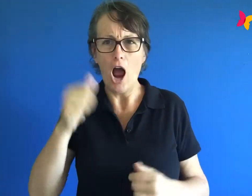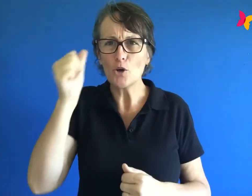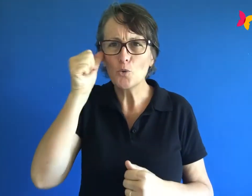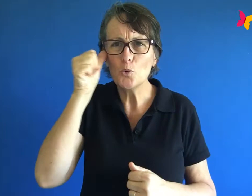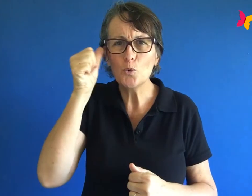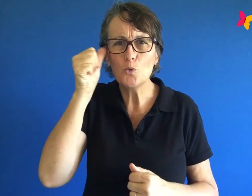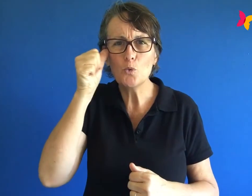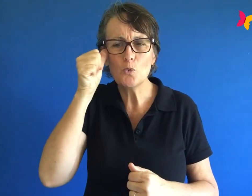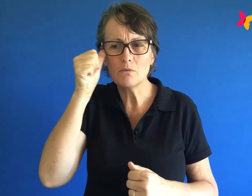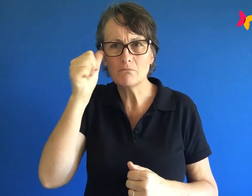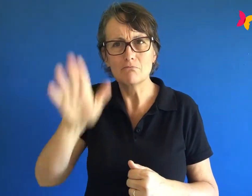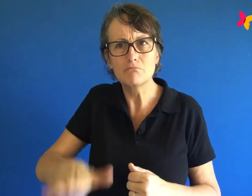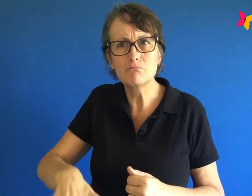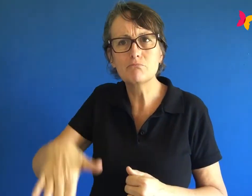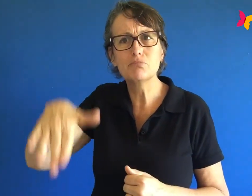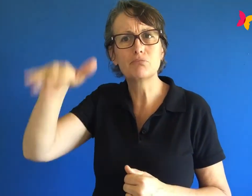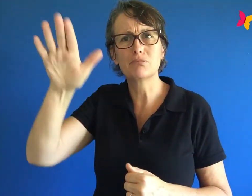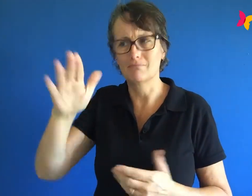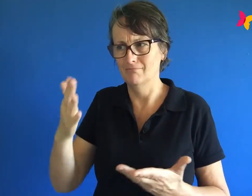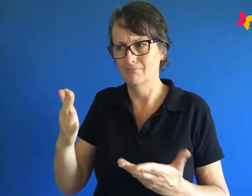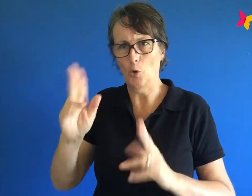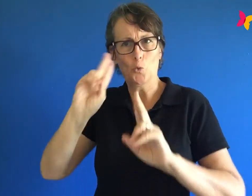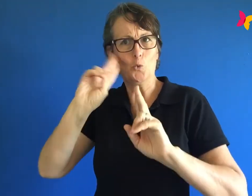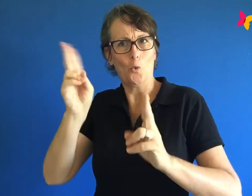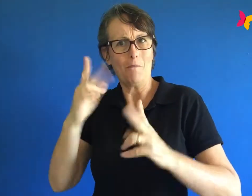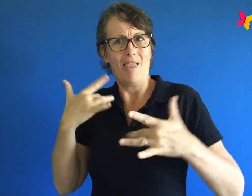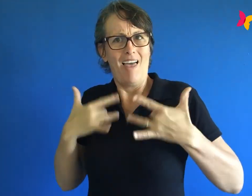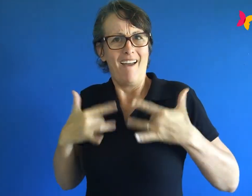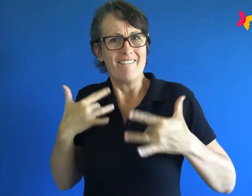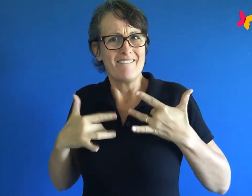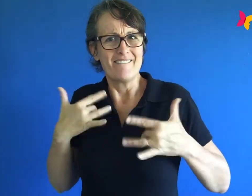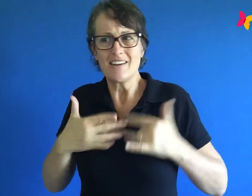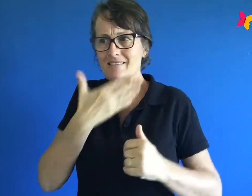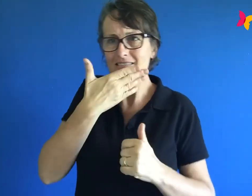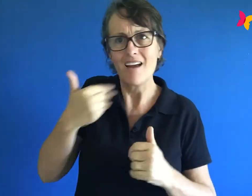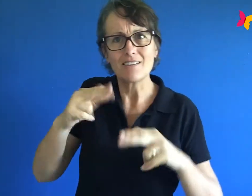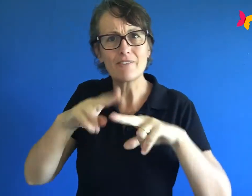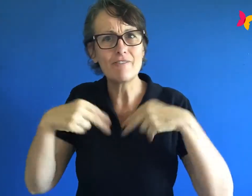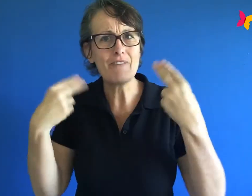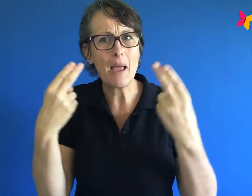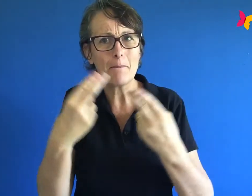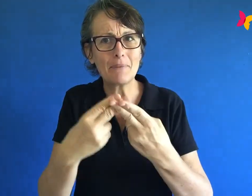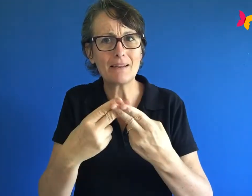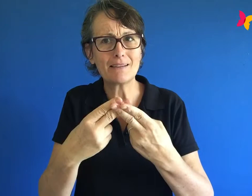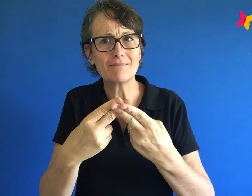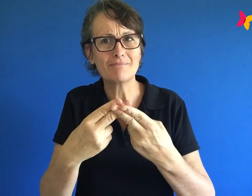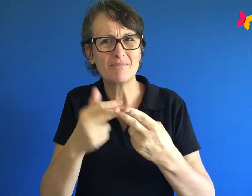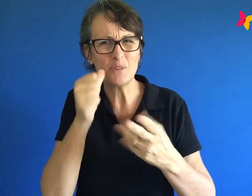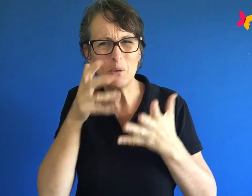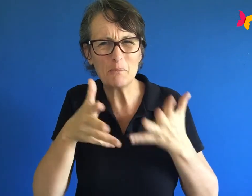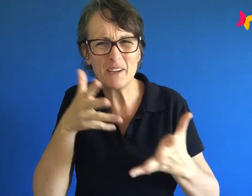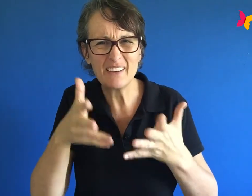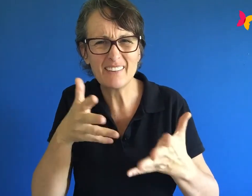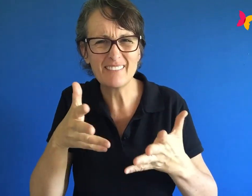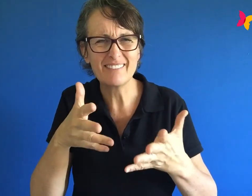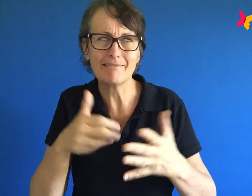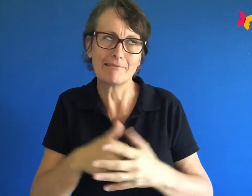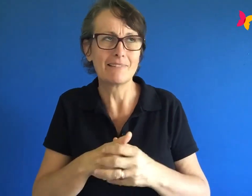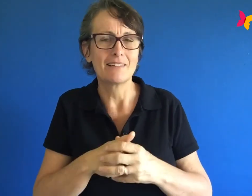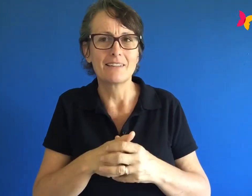the trimmings of a nice family. That sounds gross. It sounds so gross. But it's